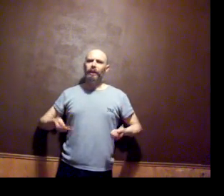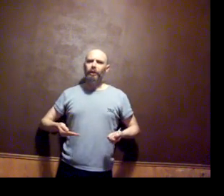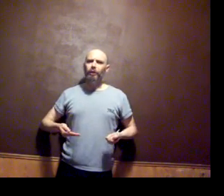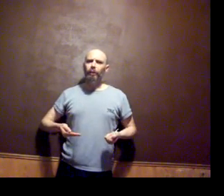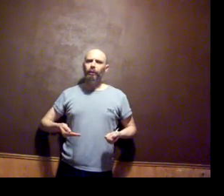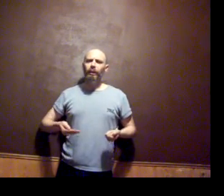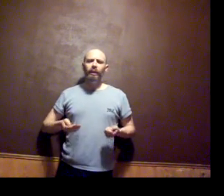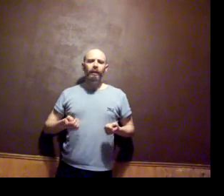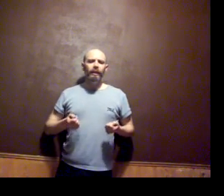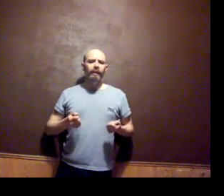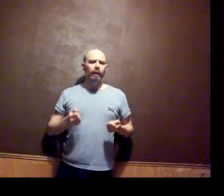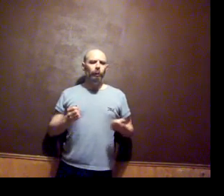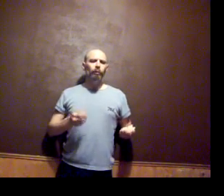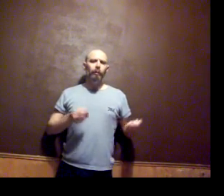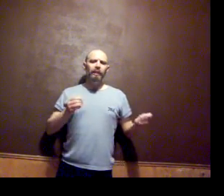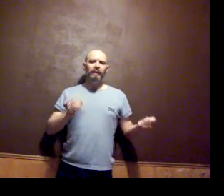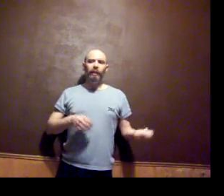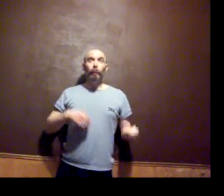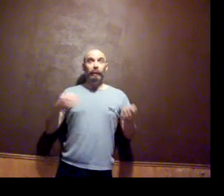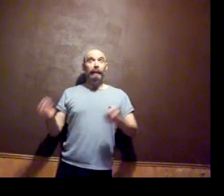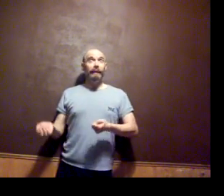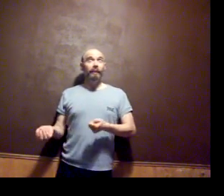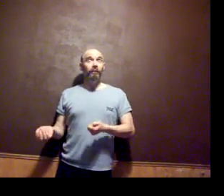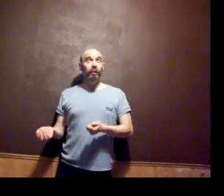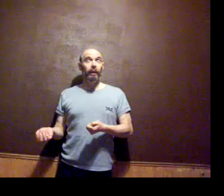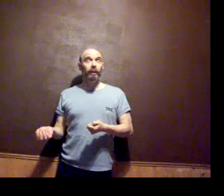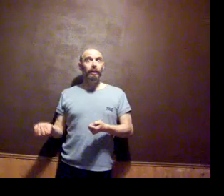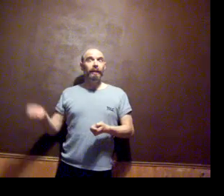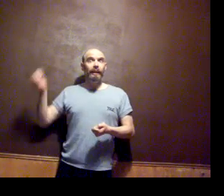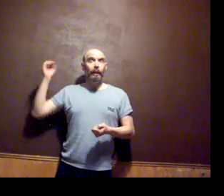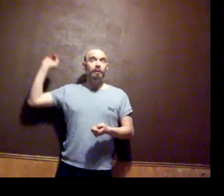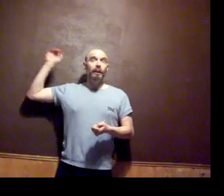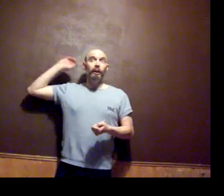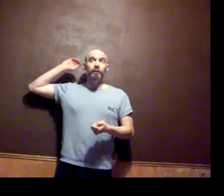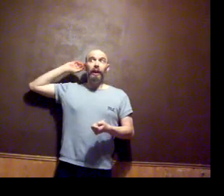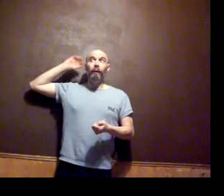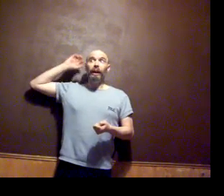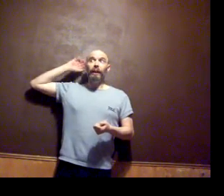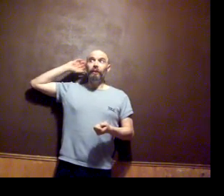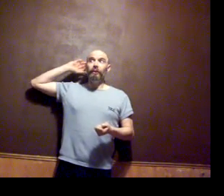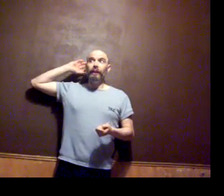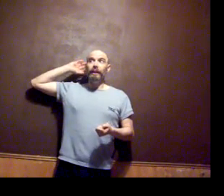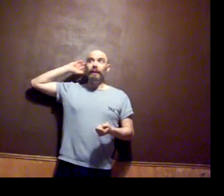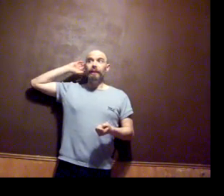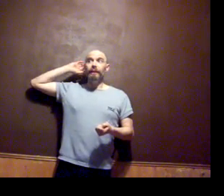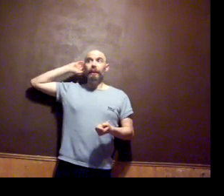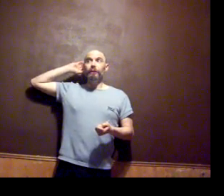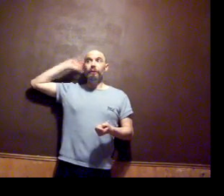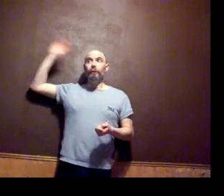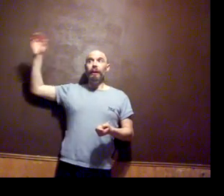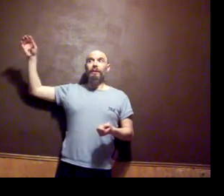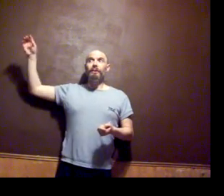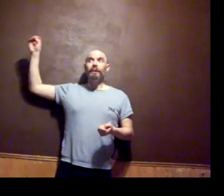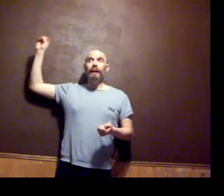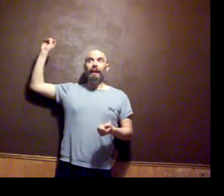unemployment/vacation mode. Unemployment, and then I'm getting things done. The upstairs now has a pseudo desk and a